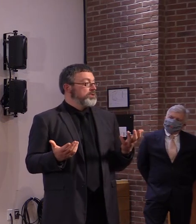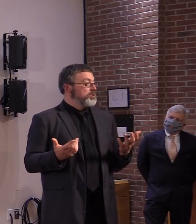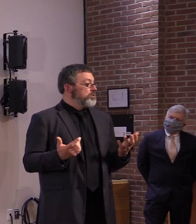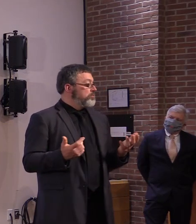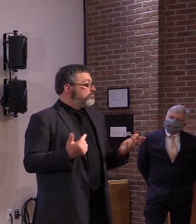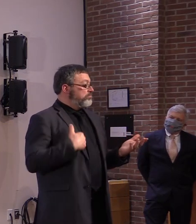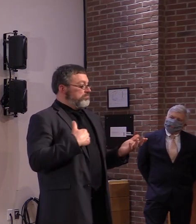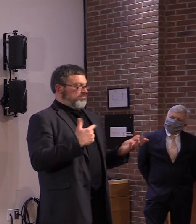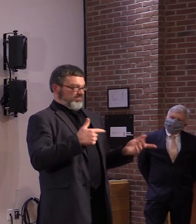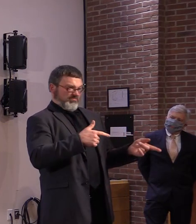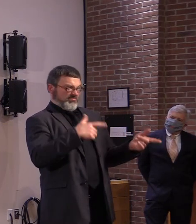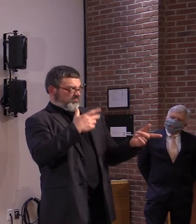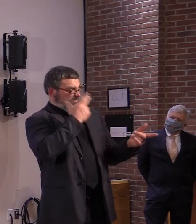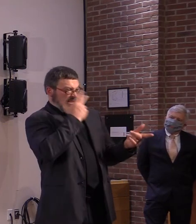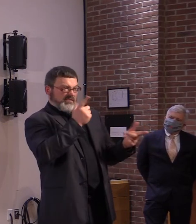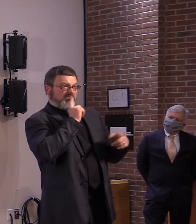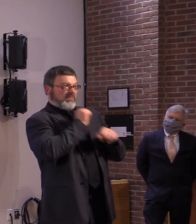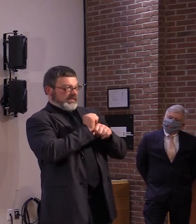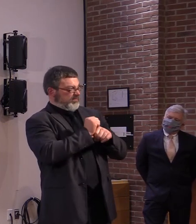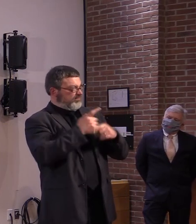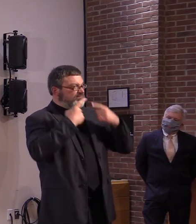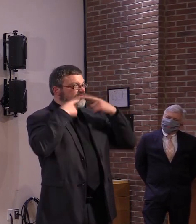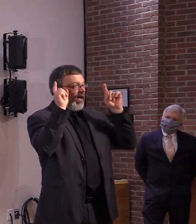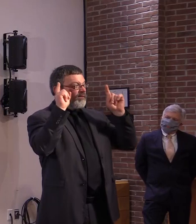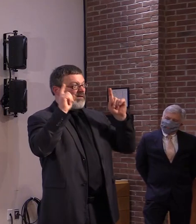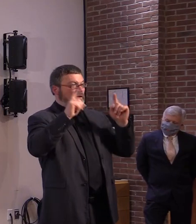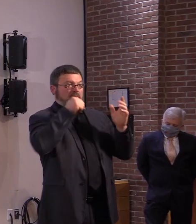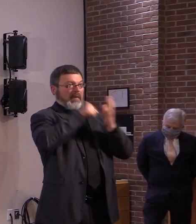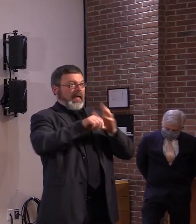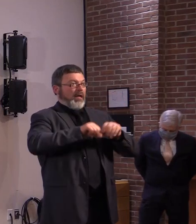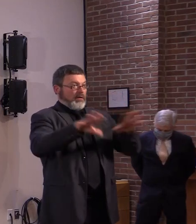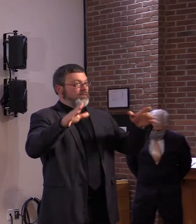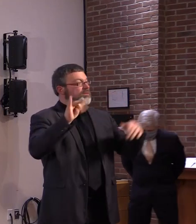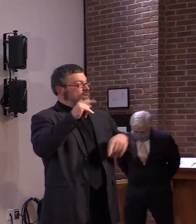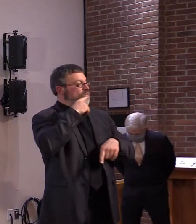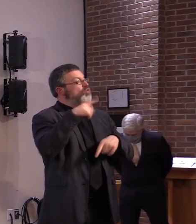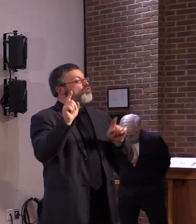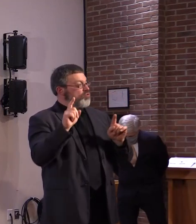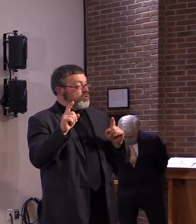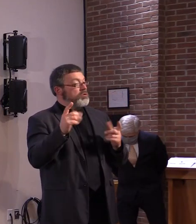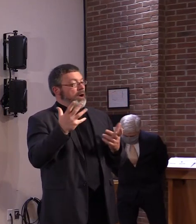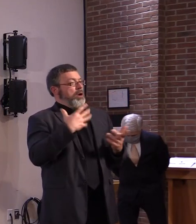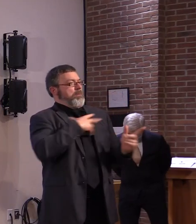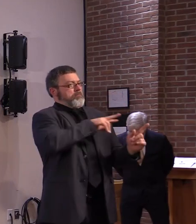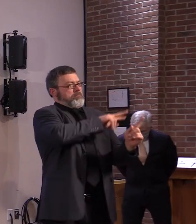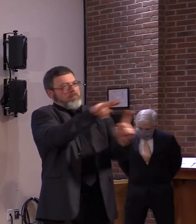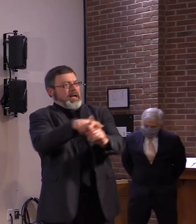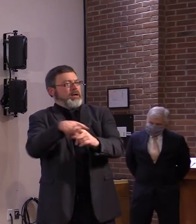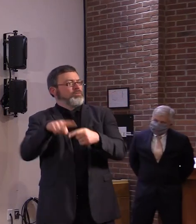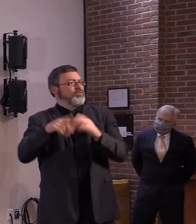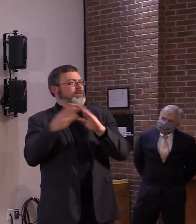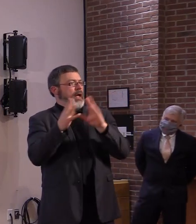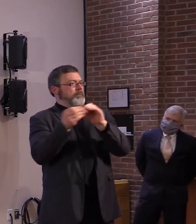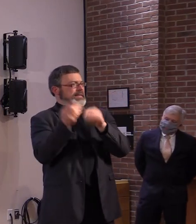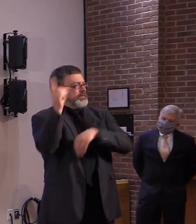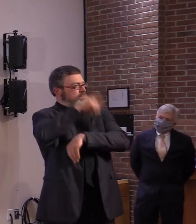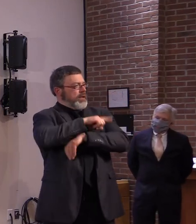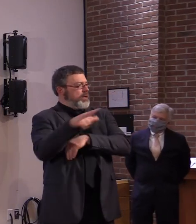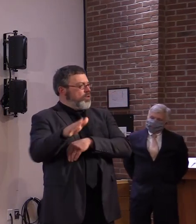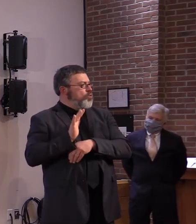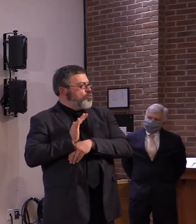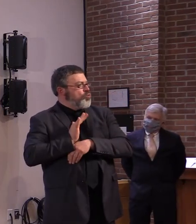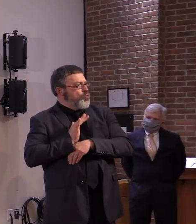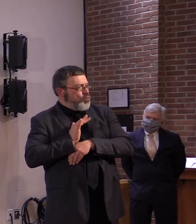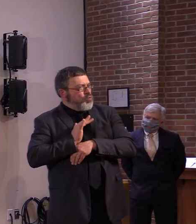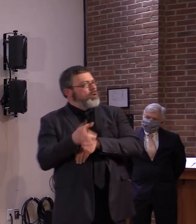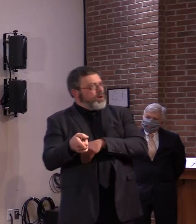work for town meeting day and some of the municipal votes and school votes as well. So we advocated for